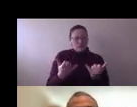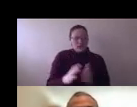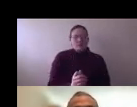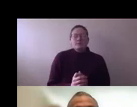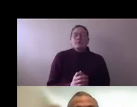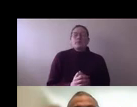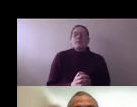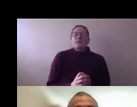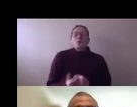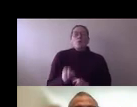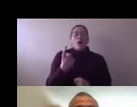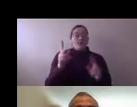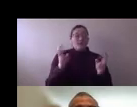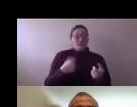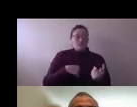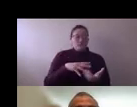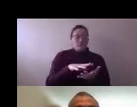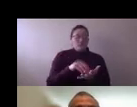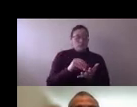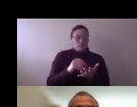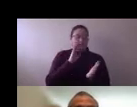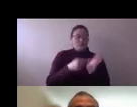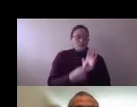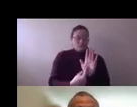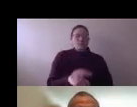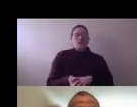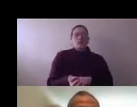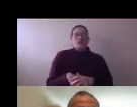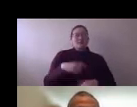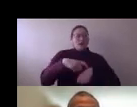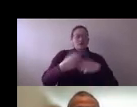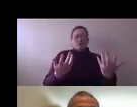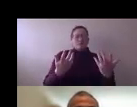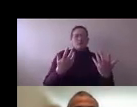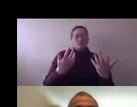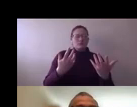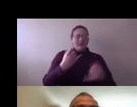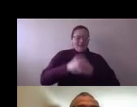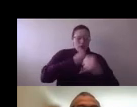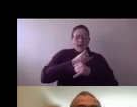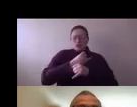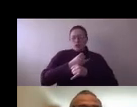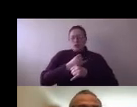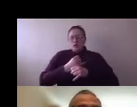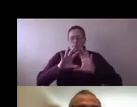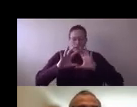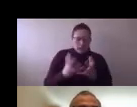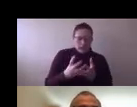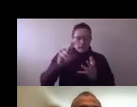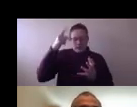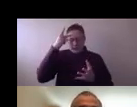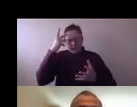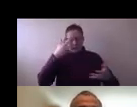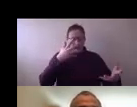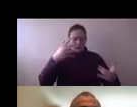The one lesson I will draw is that at times of international geopolitical tension, it's incumbent